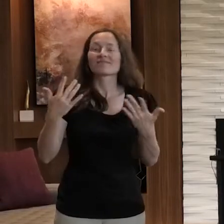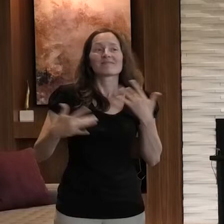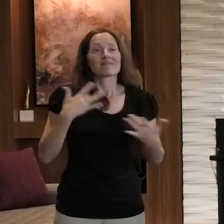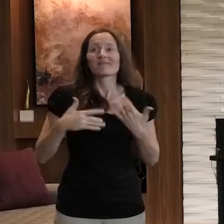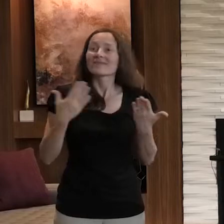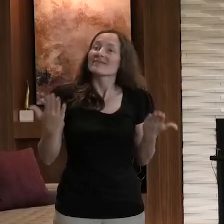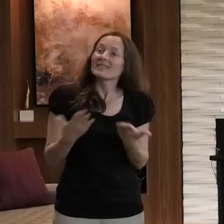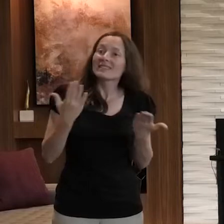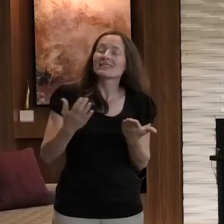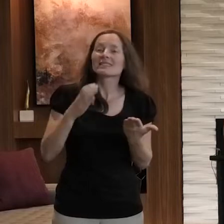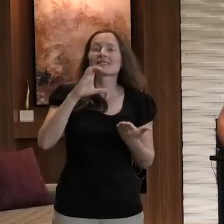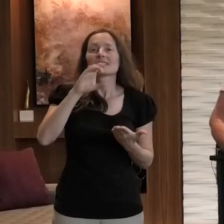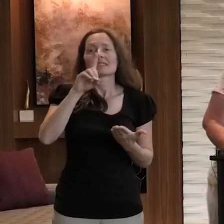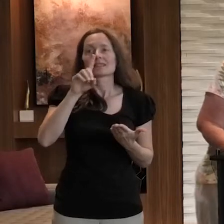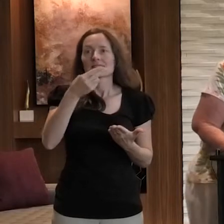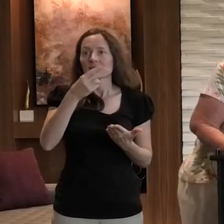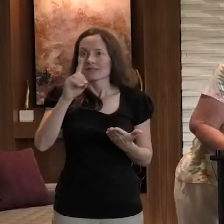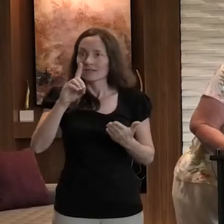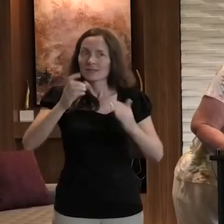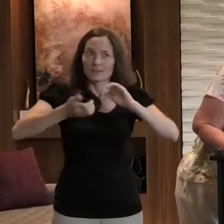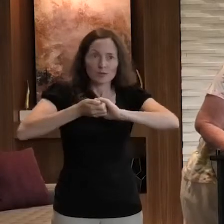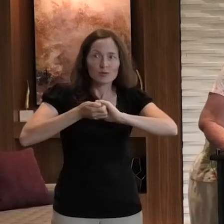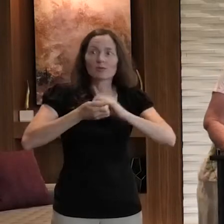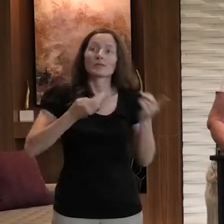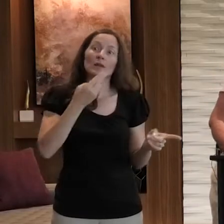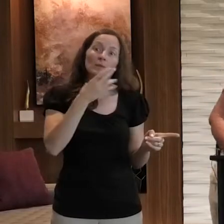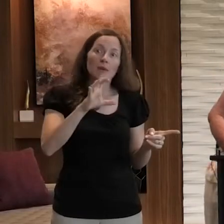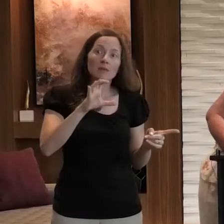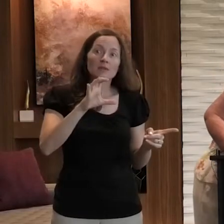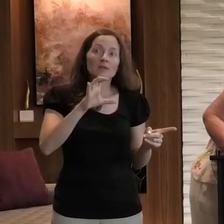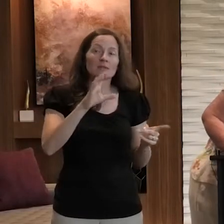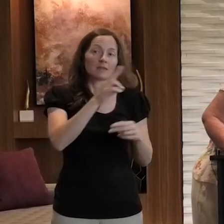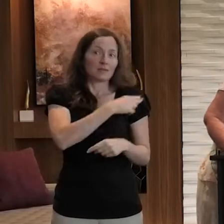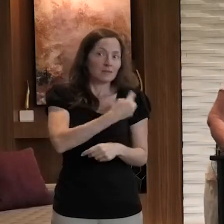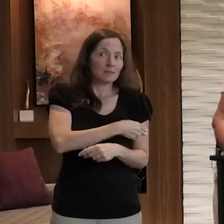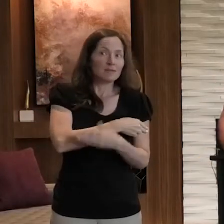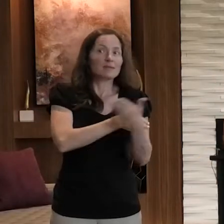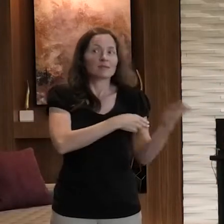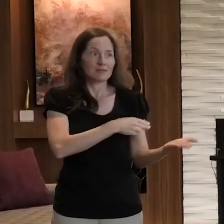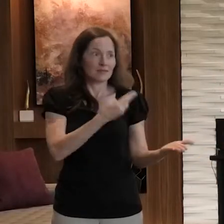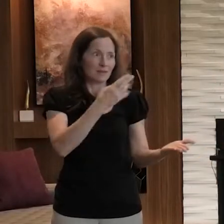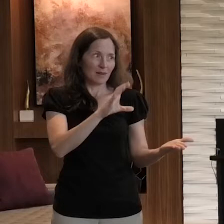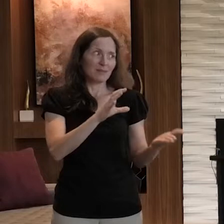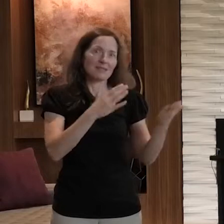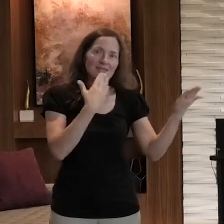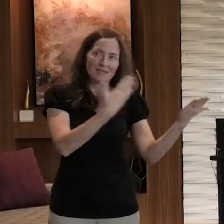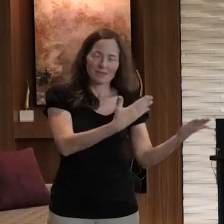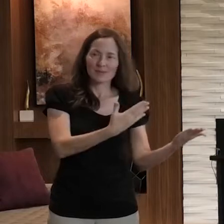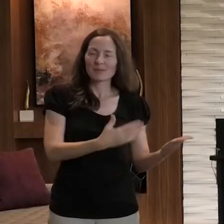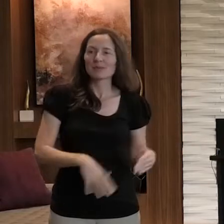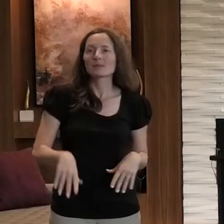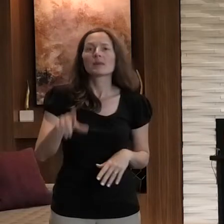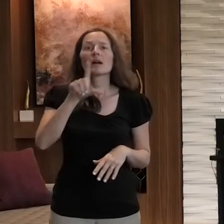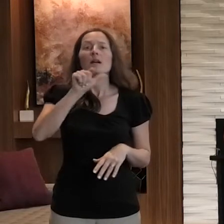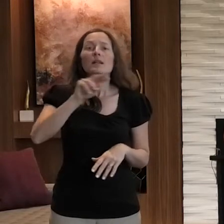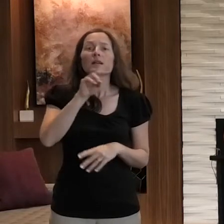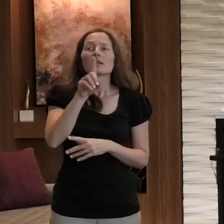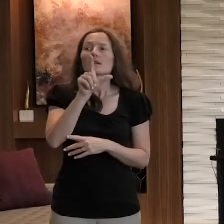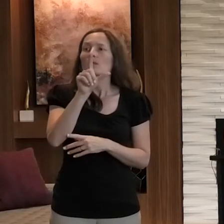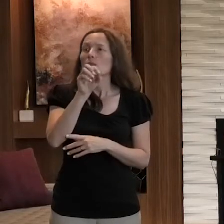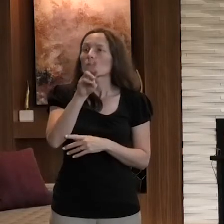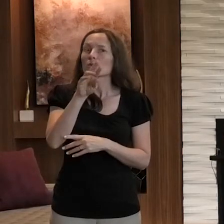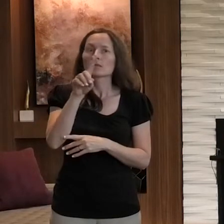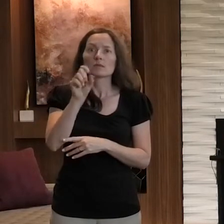partners, the Howard County General Hospital, thank you. The county, thank you. The landlords, where do we have? The